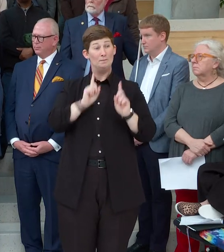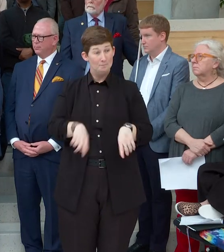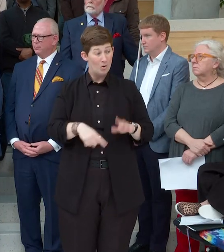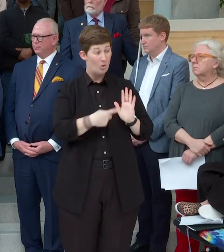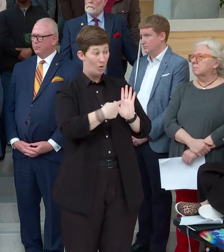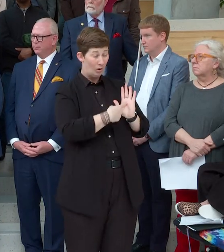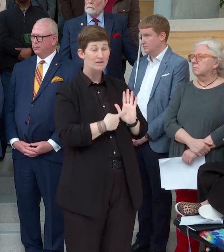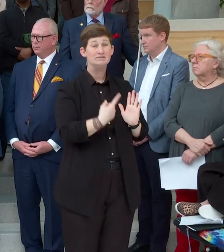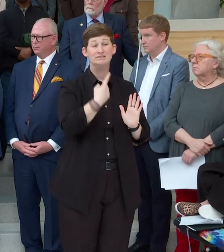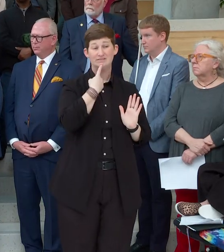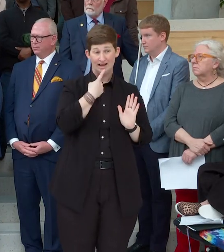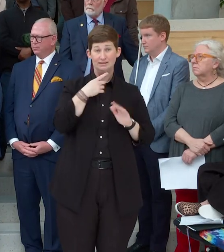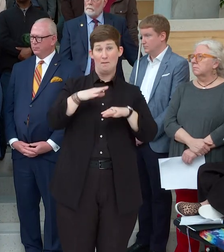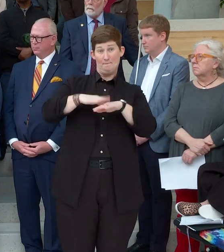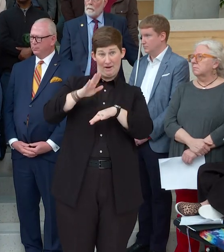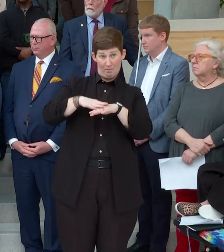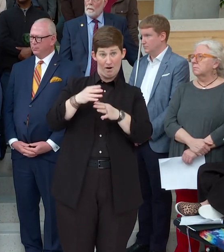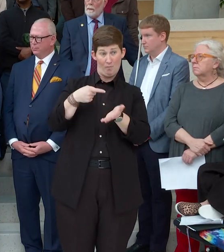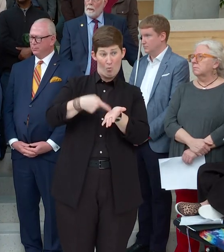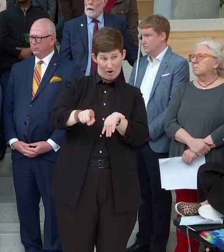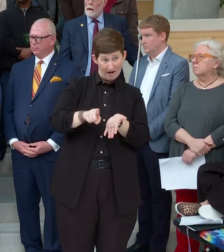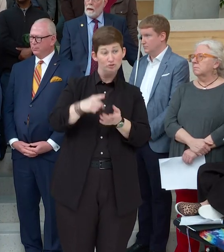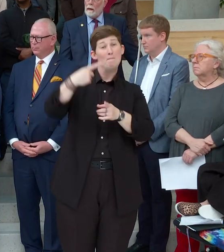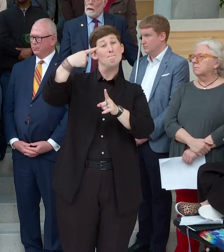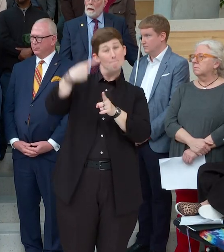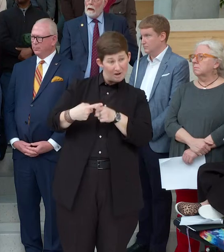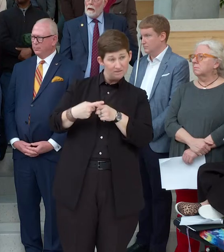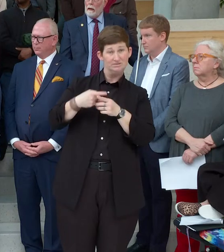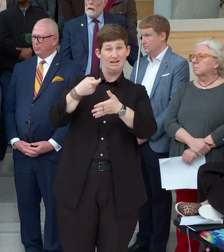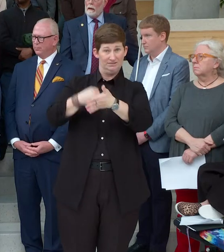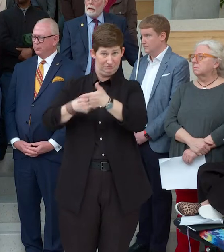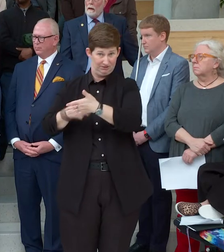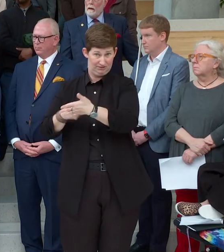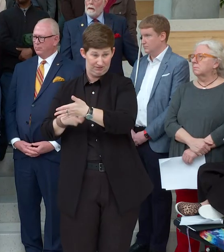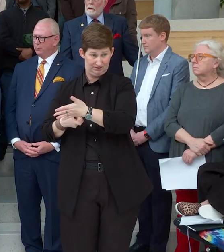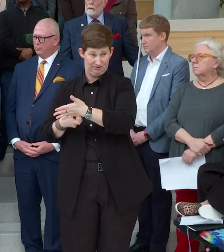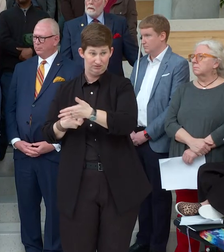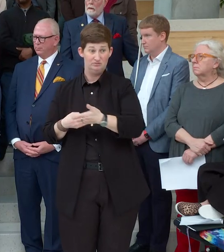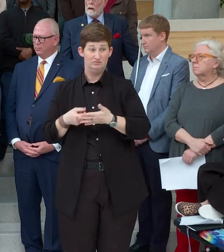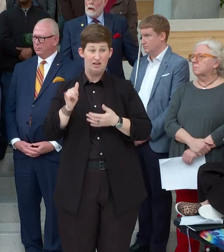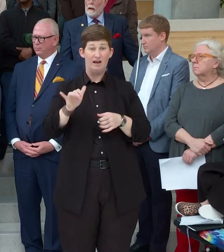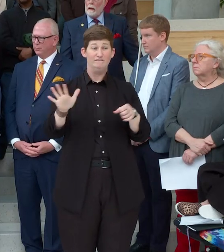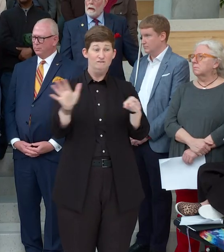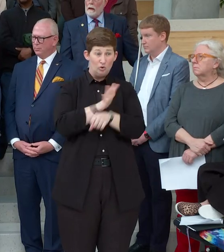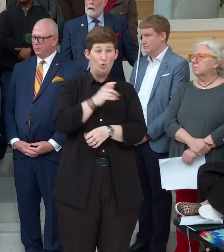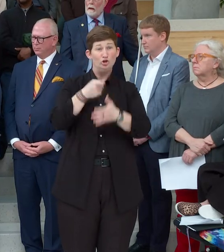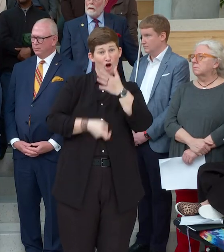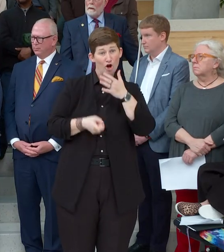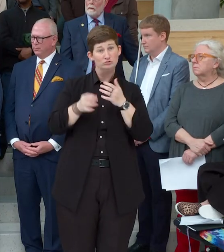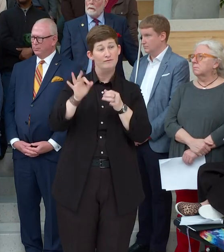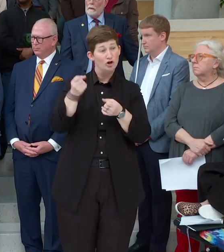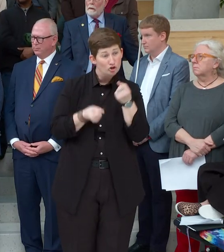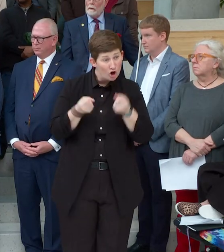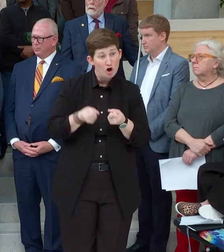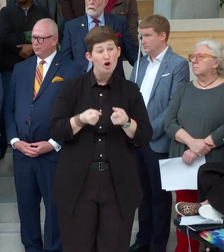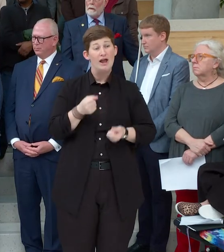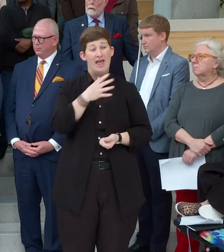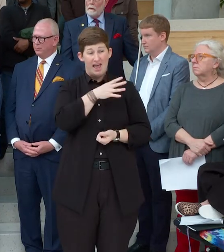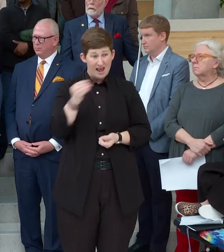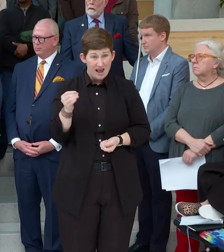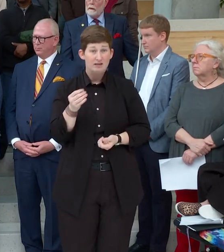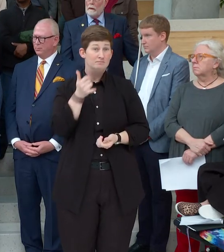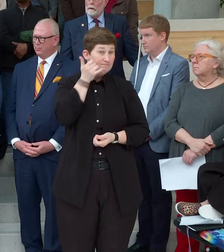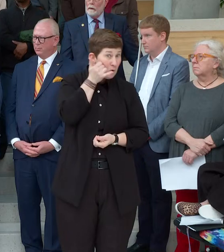wage plus expenses like the entire cost of a car and the entire cost of a cell phone can be achieved